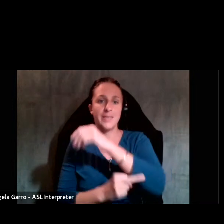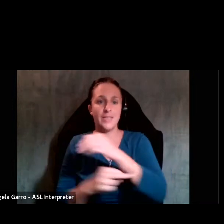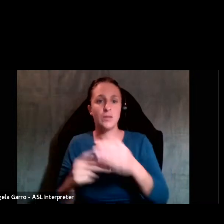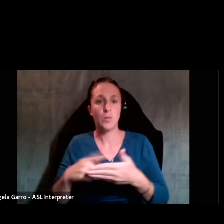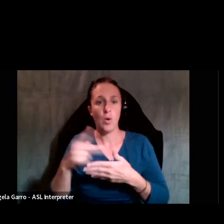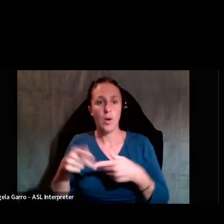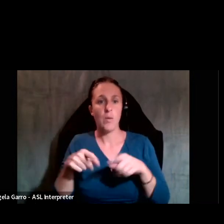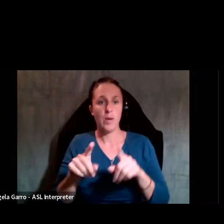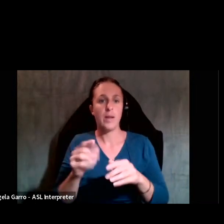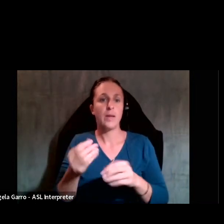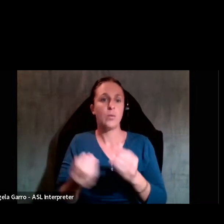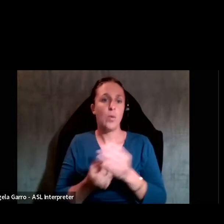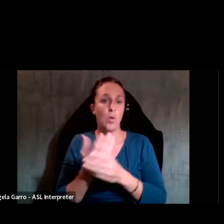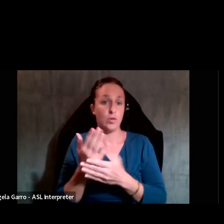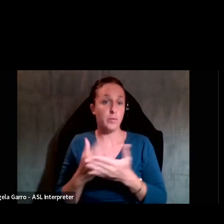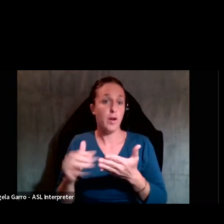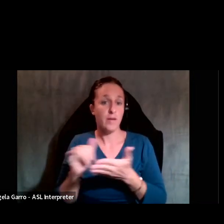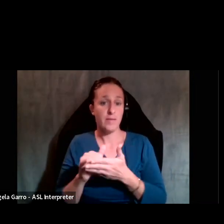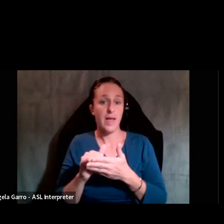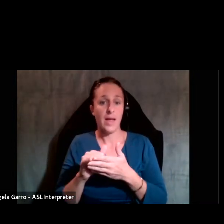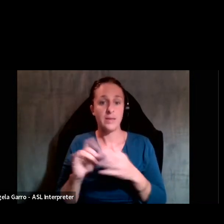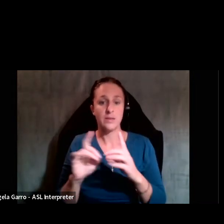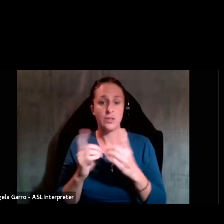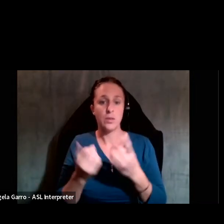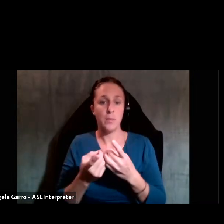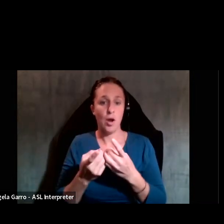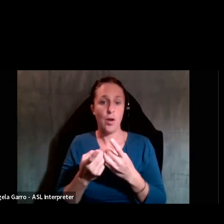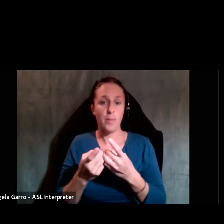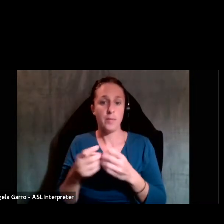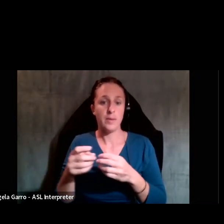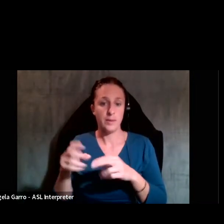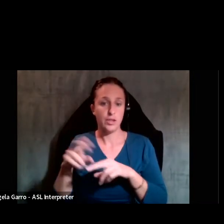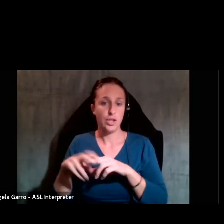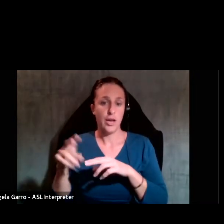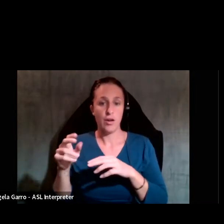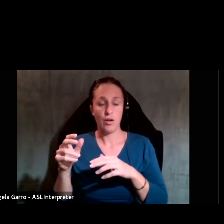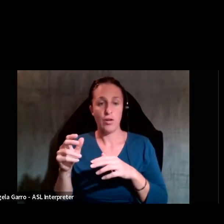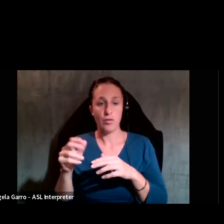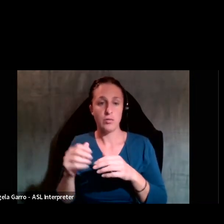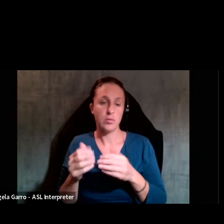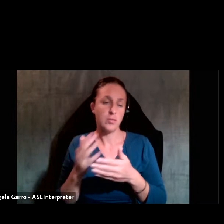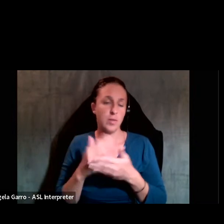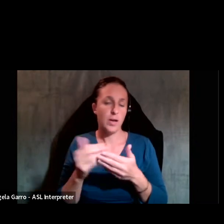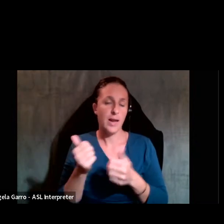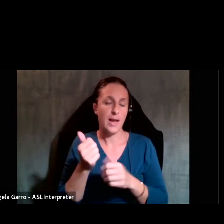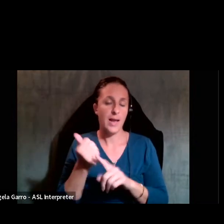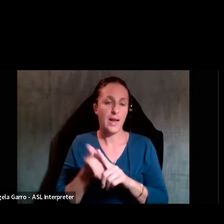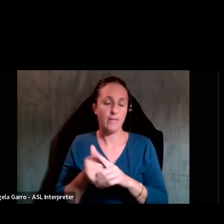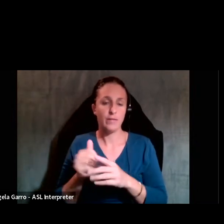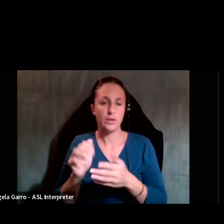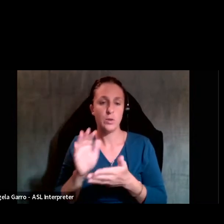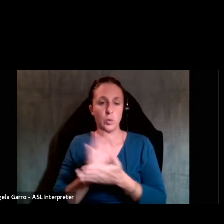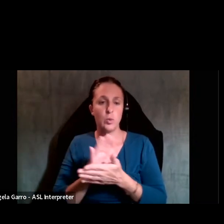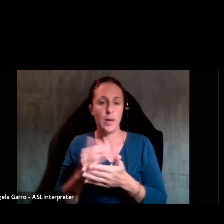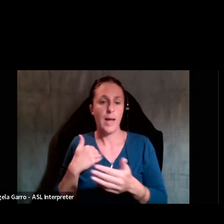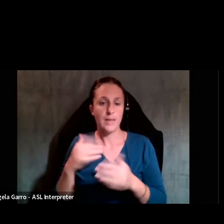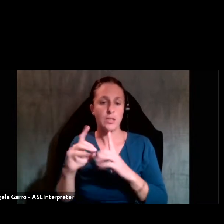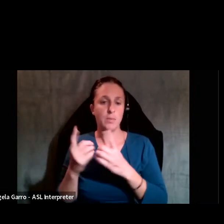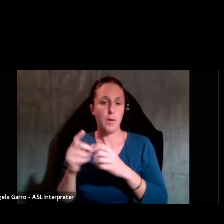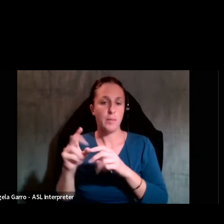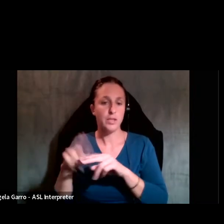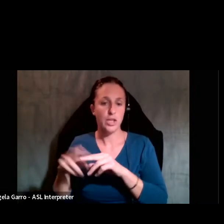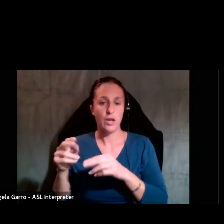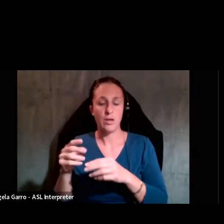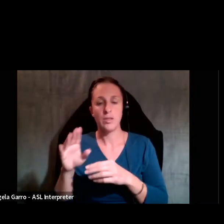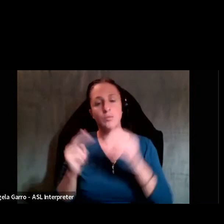And part of that is department chairs. Part of every school have department chairs, but bridge is kind of unique in that it